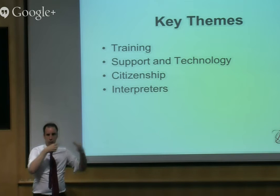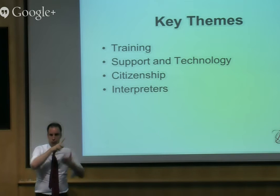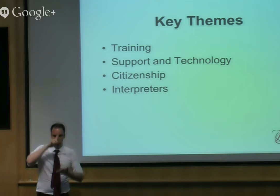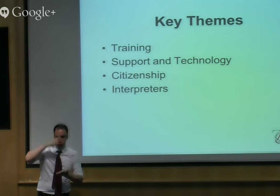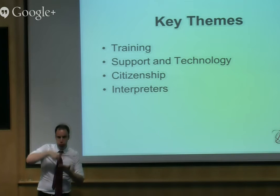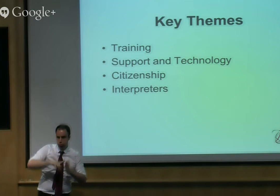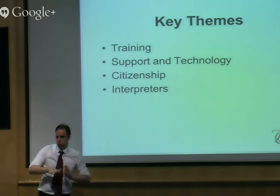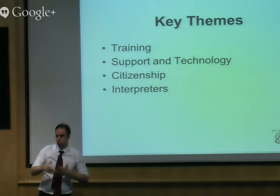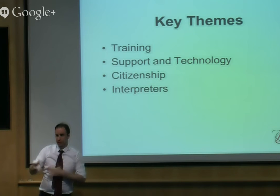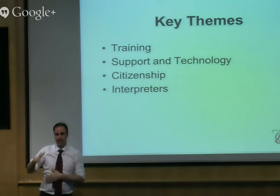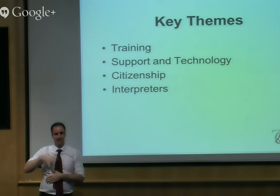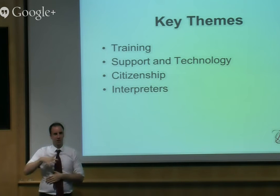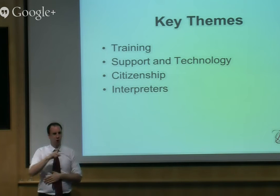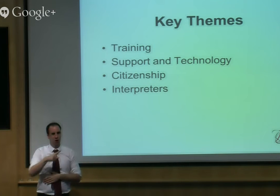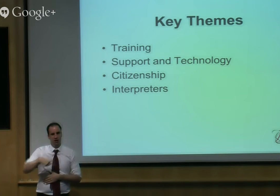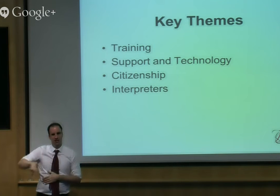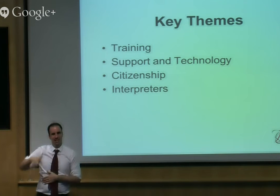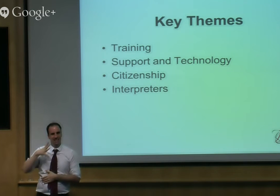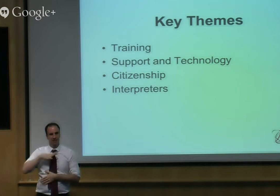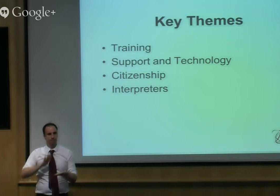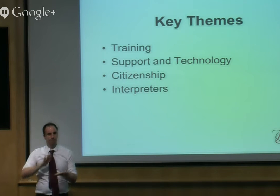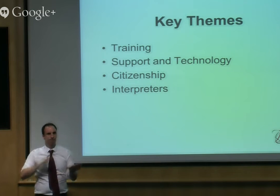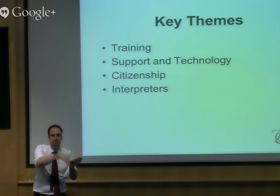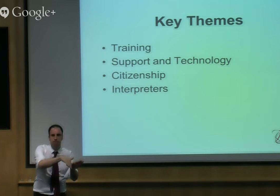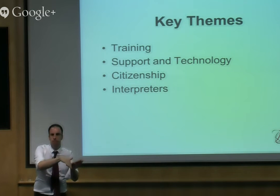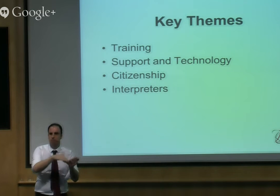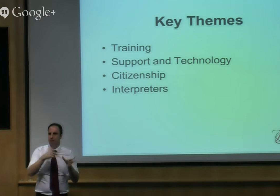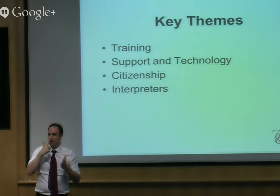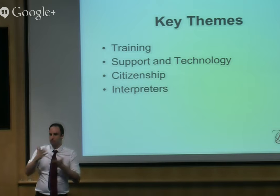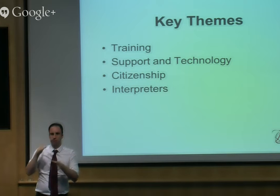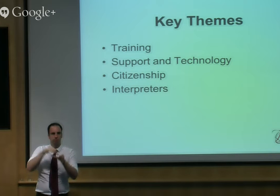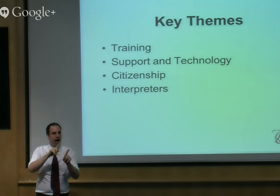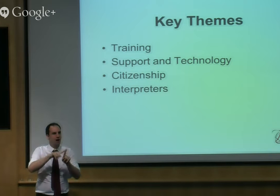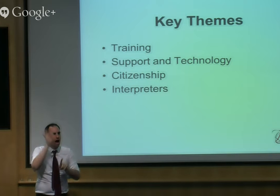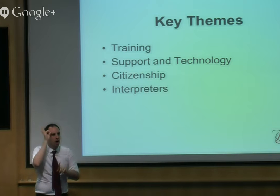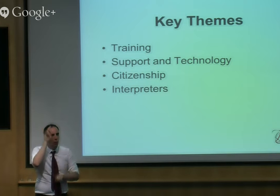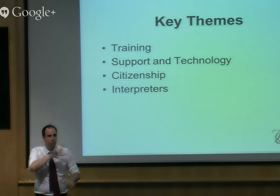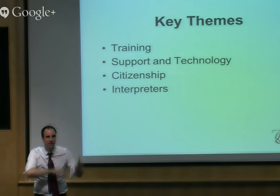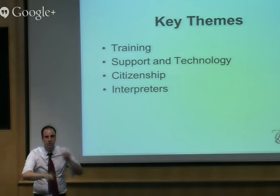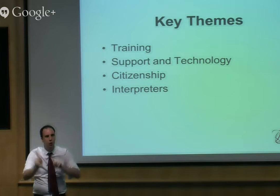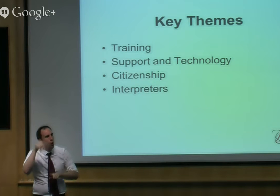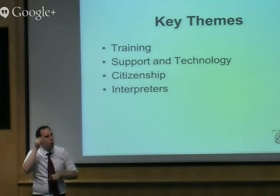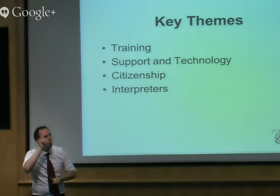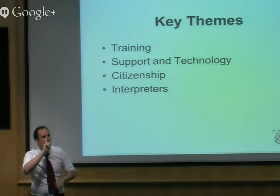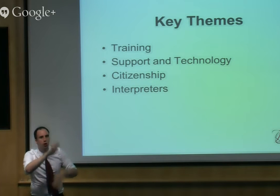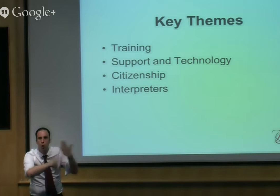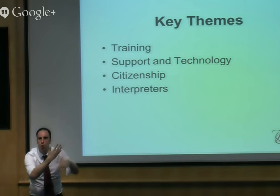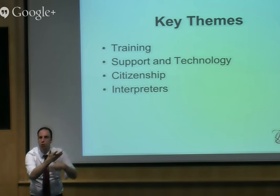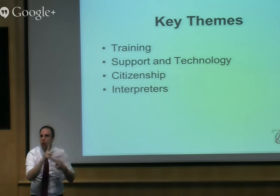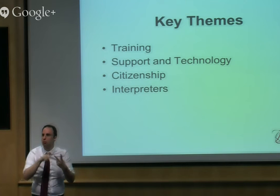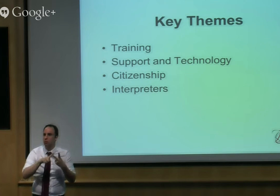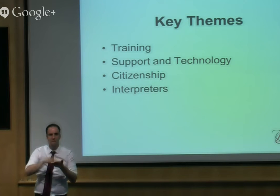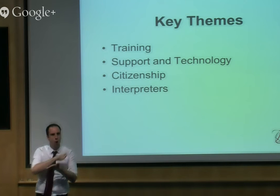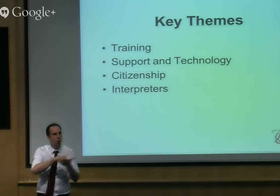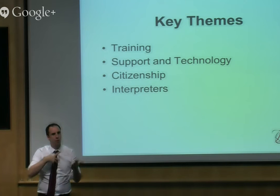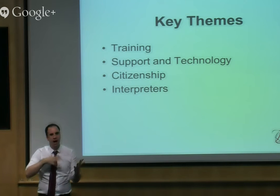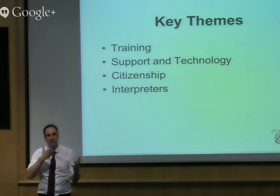really important as well that we found that came through was citizenship, that all members of any council ward are